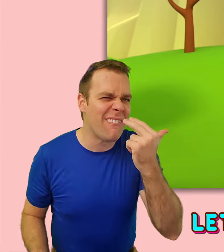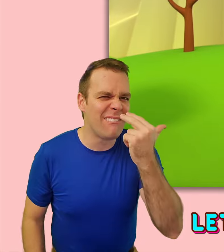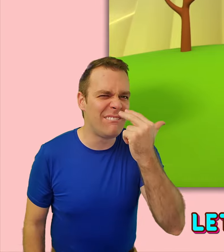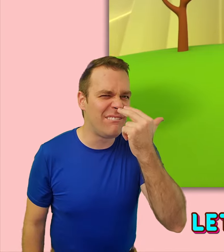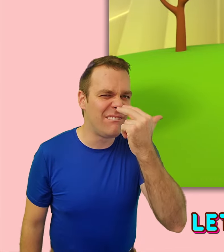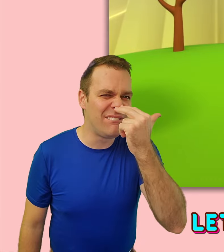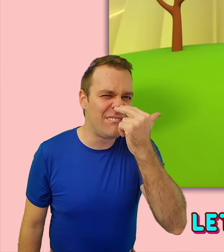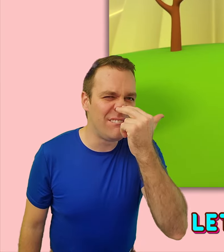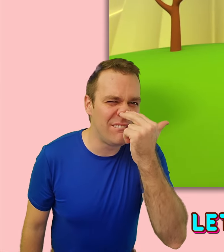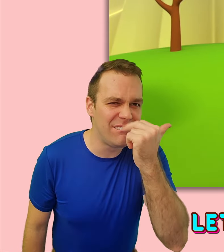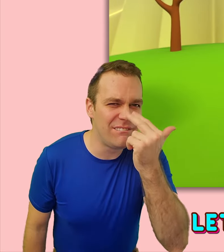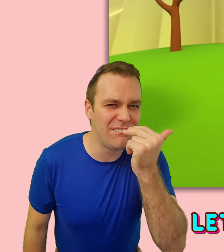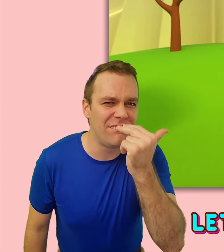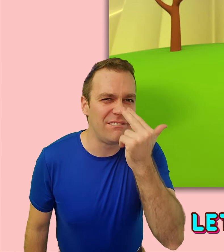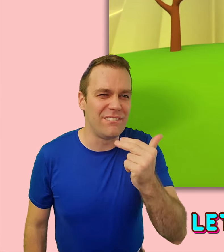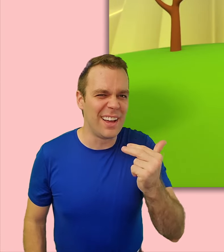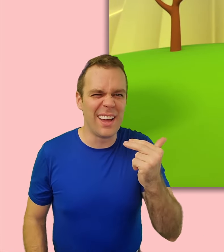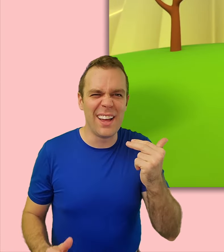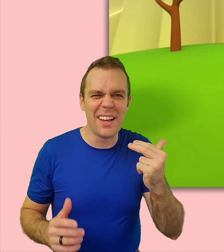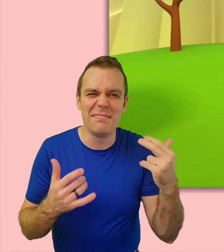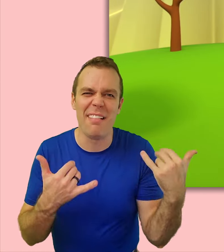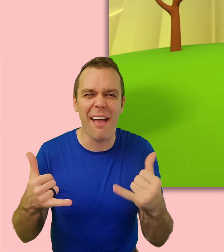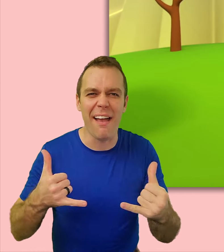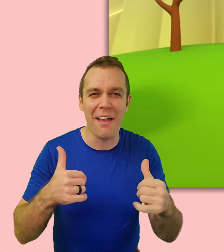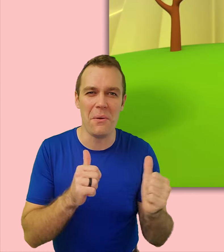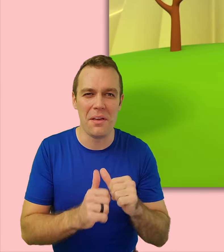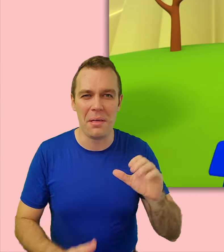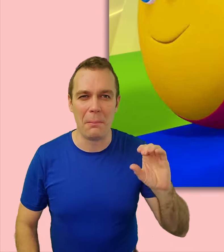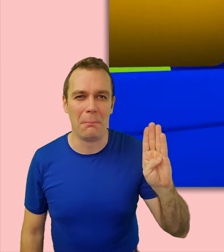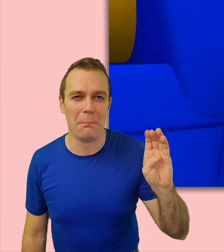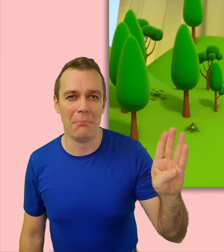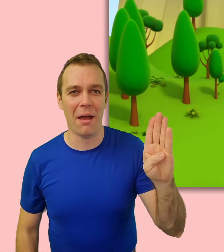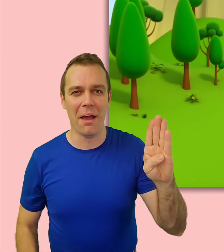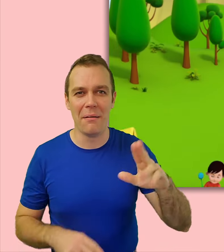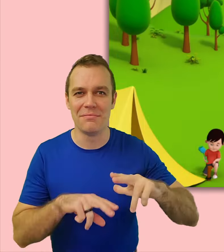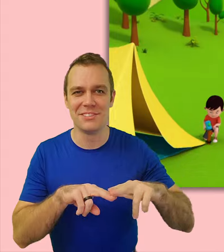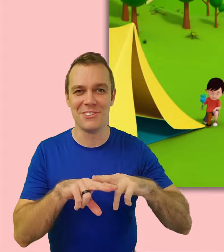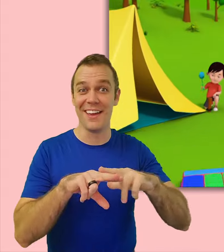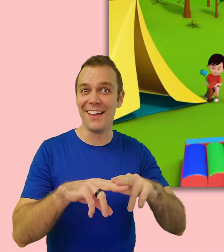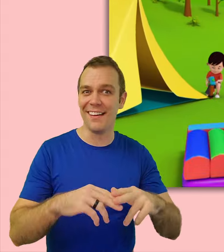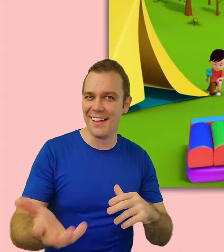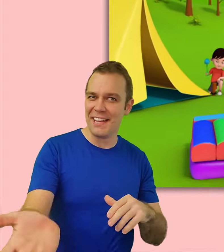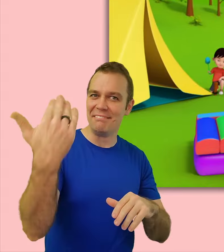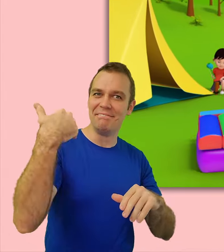Let's do some funny stuff with Bob the Train.